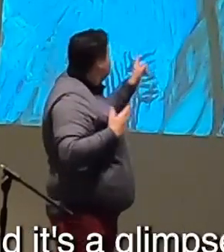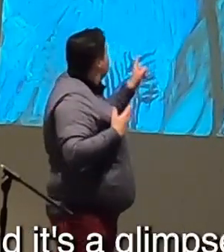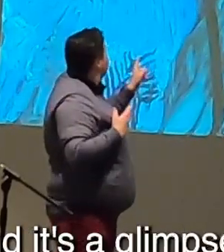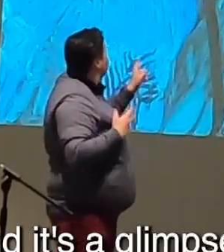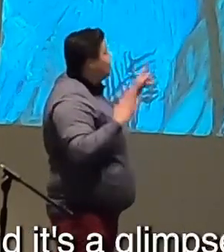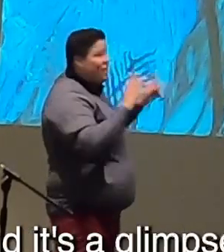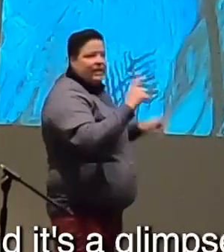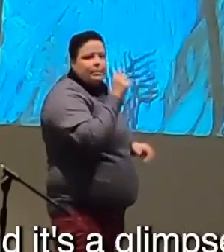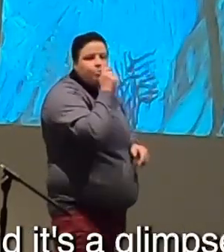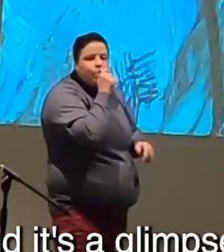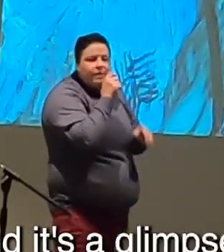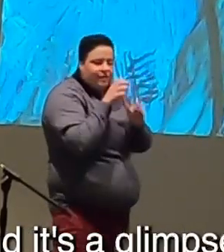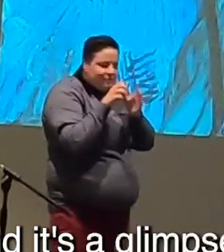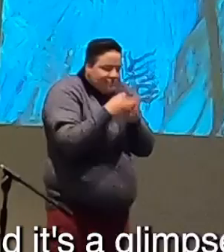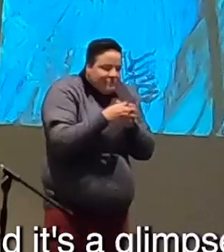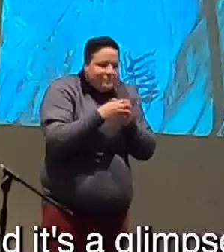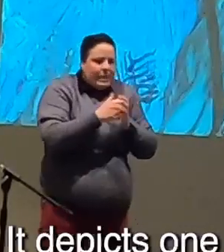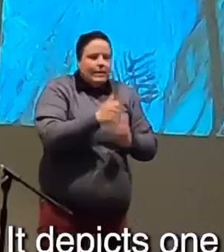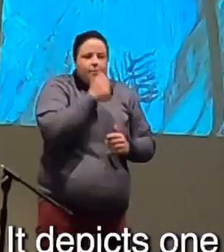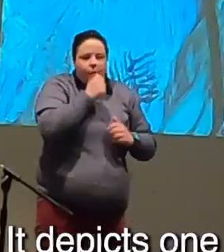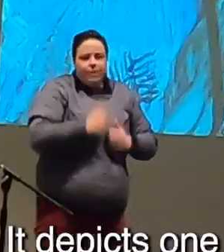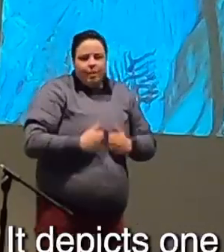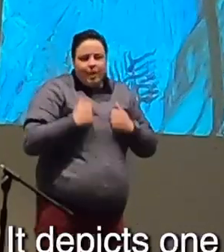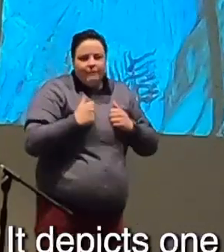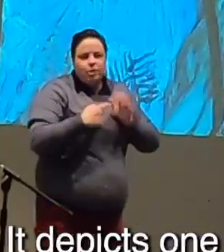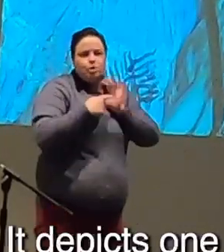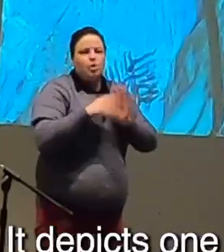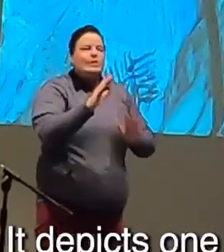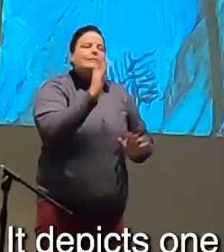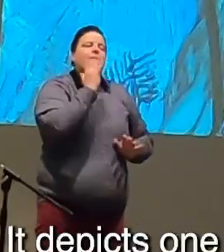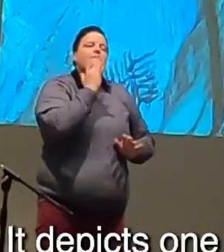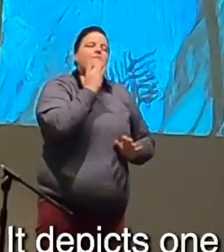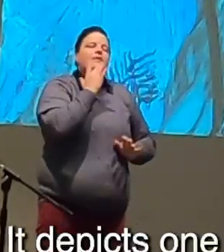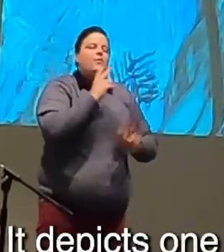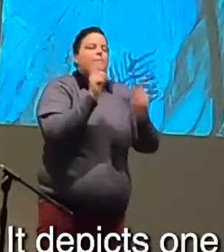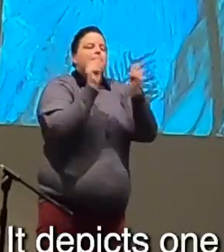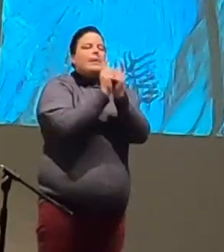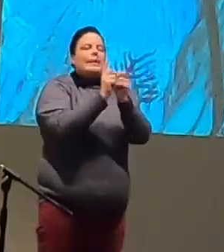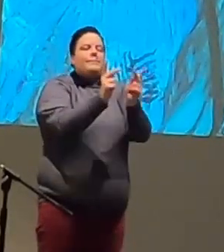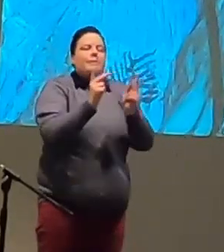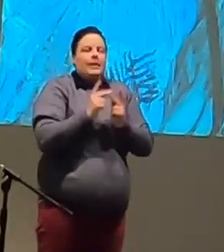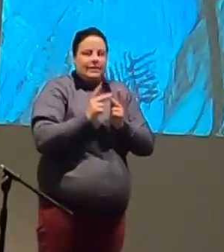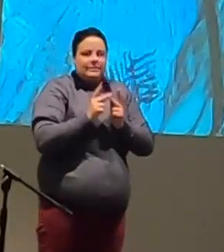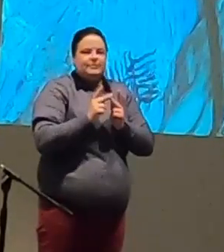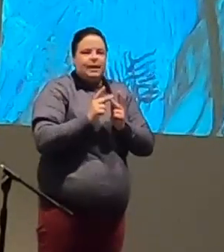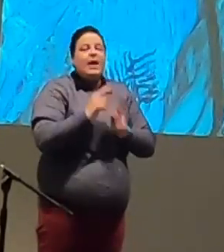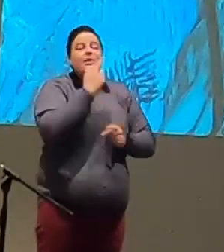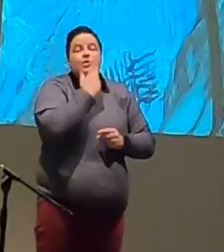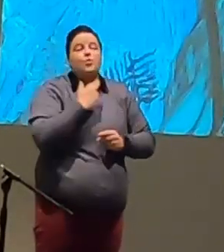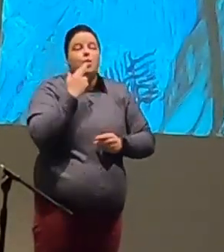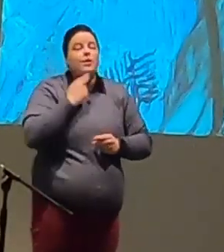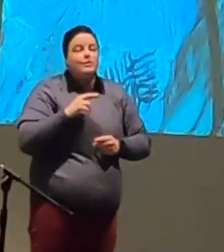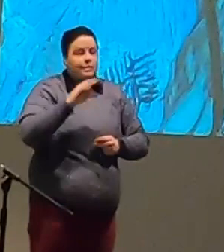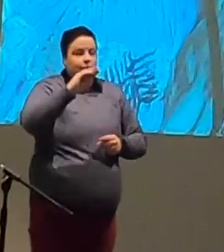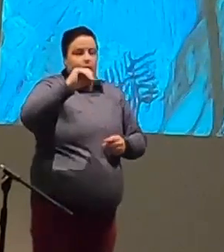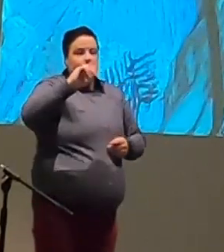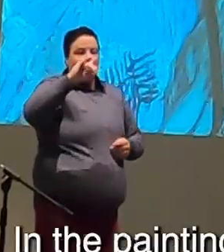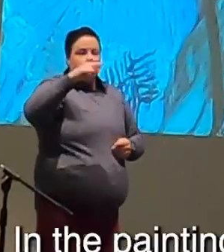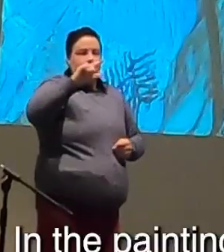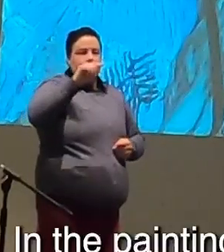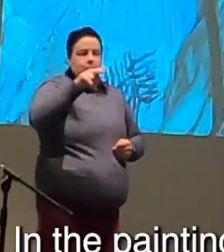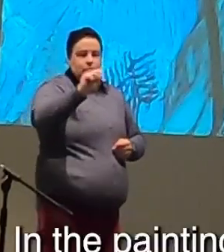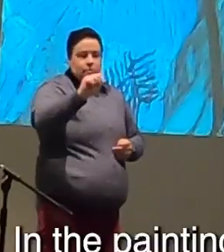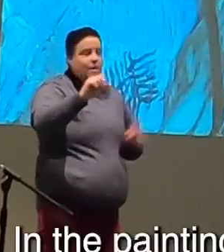his private circle and private life. It depicts one of his favorite meeting spots, the New York restaurant Moquin's. In